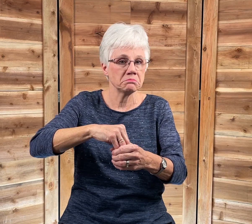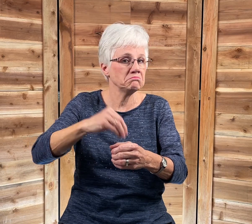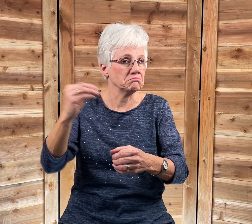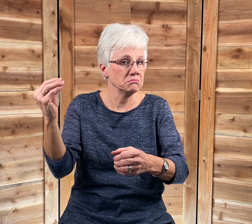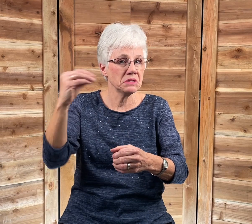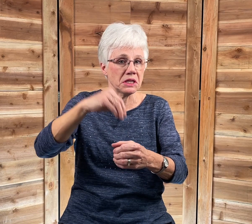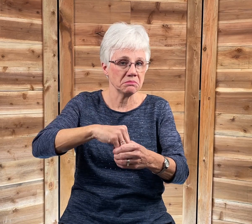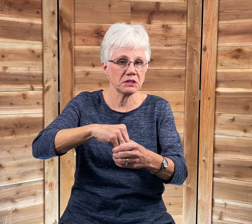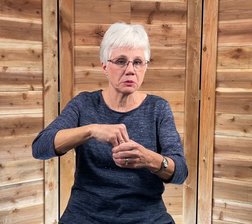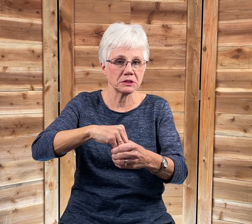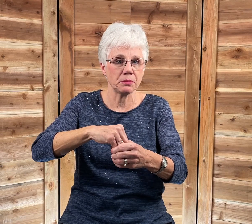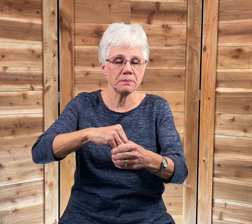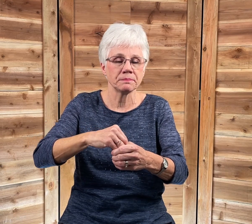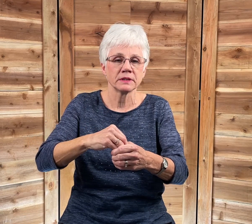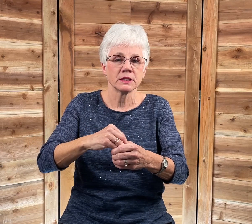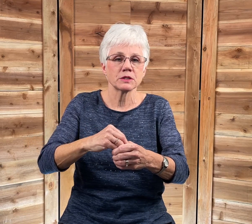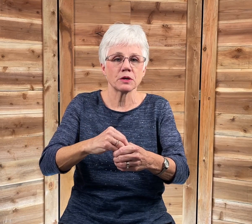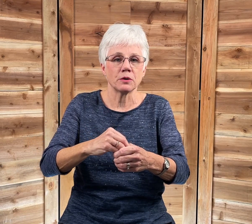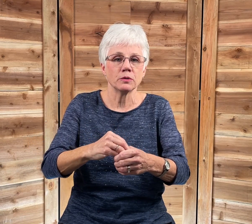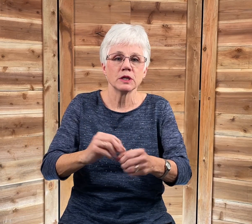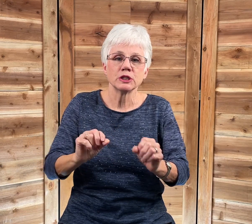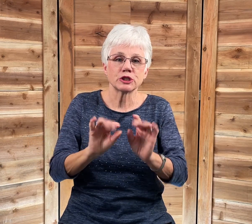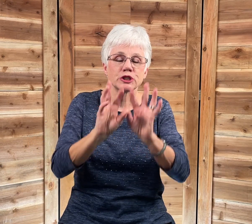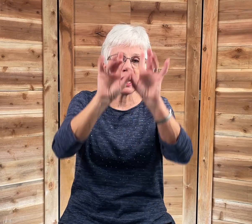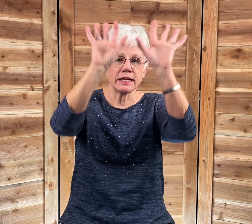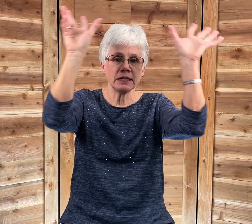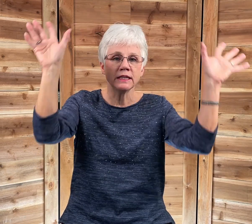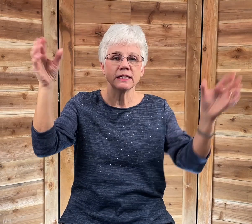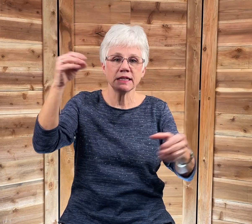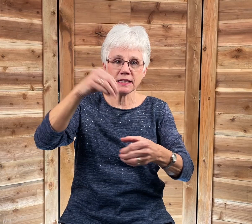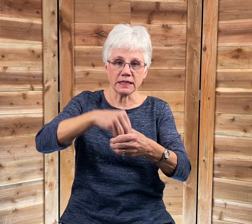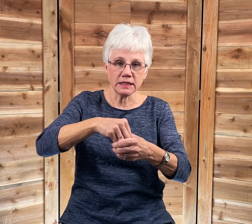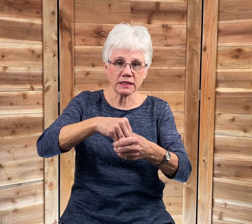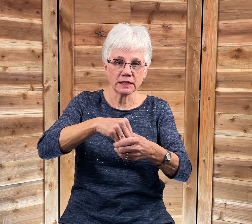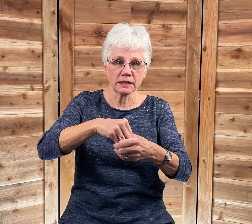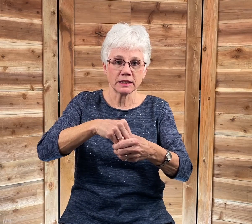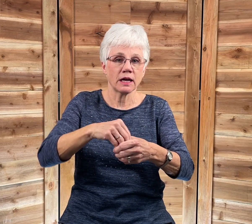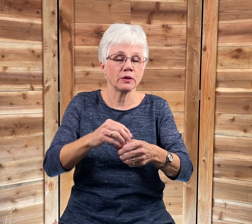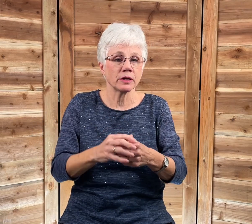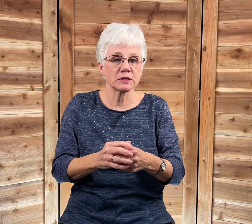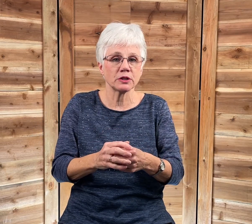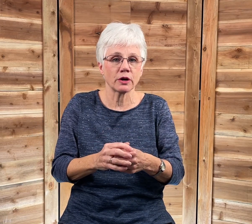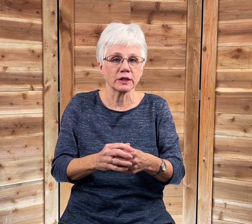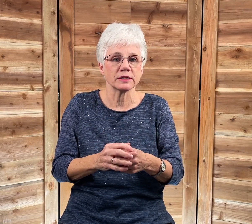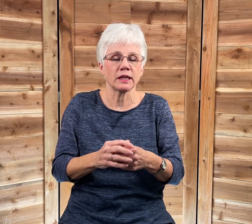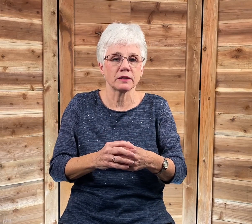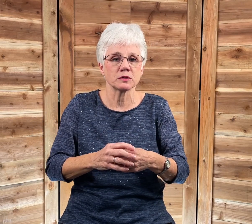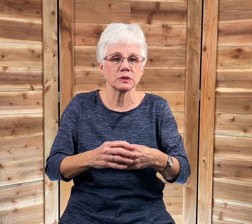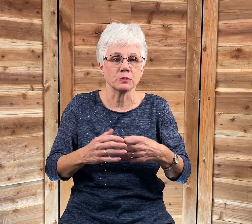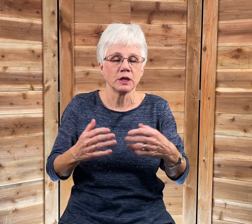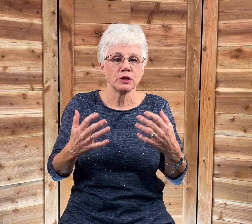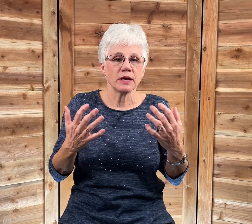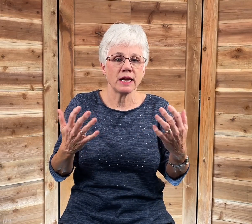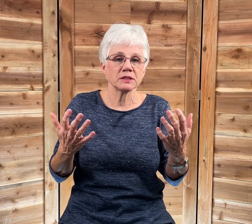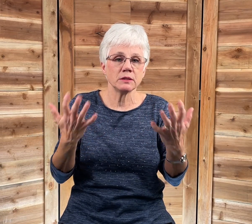hand. In. That's pretty simple. So shining in. Now here comes the darkness, and I like this one